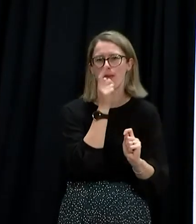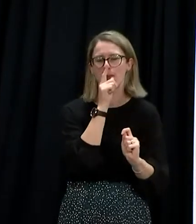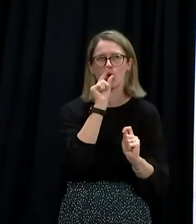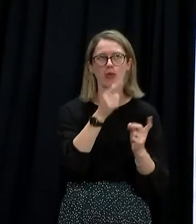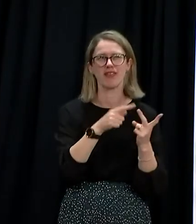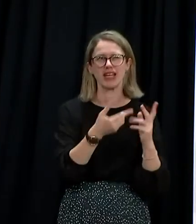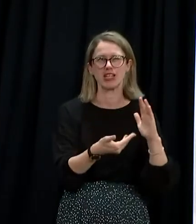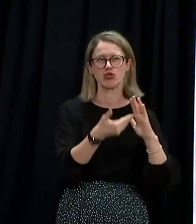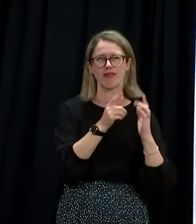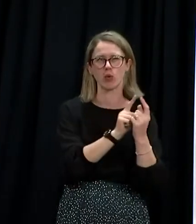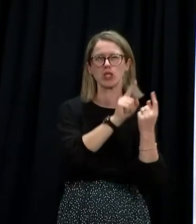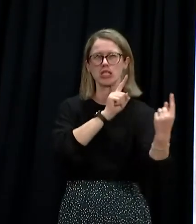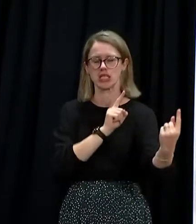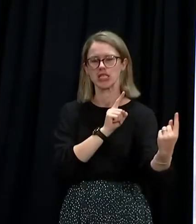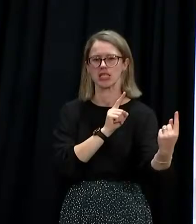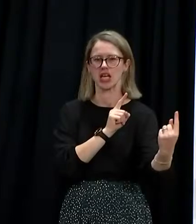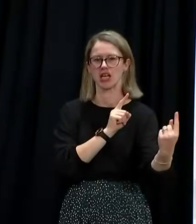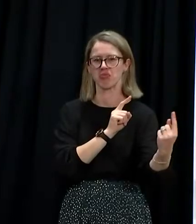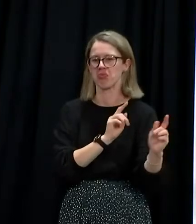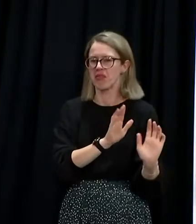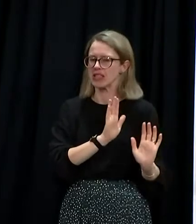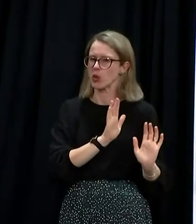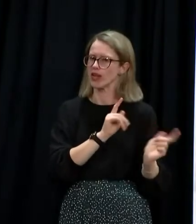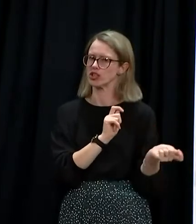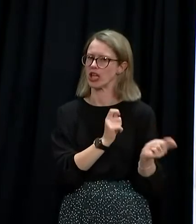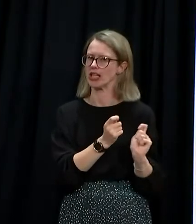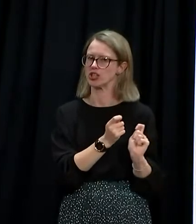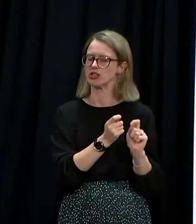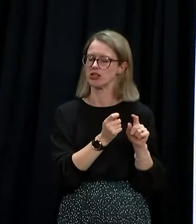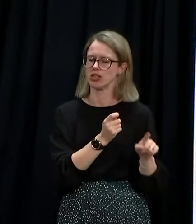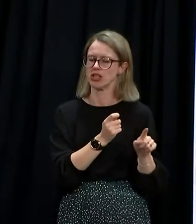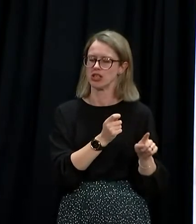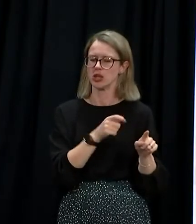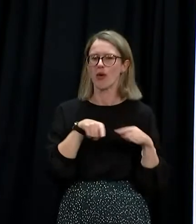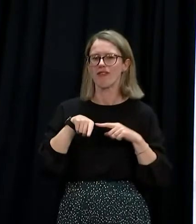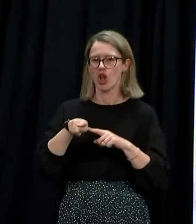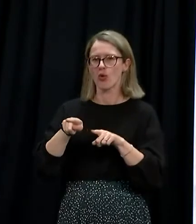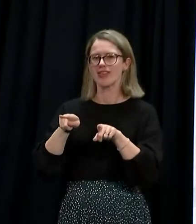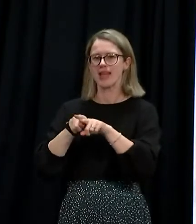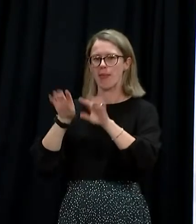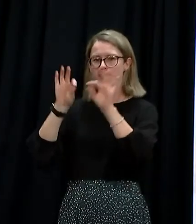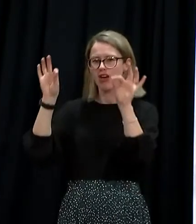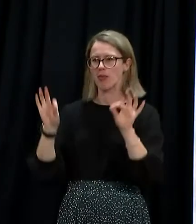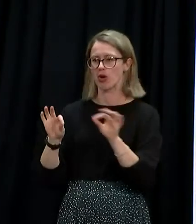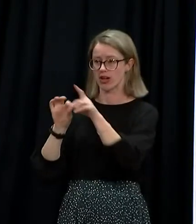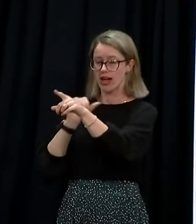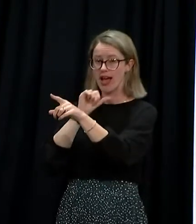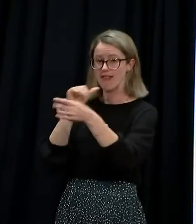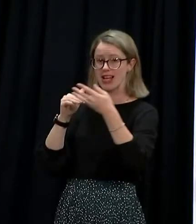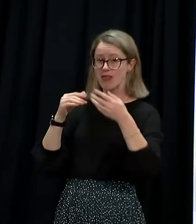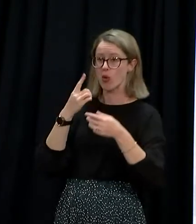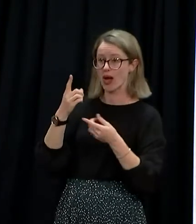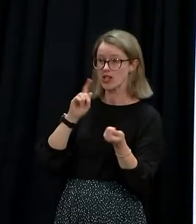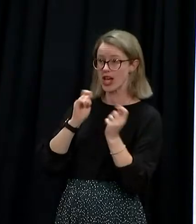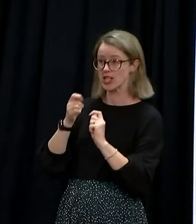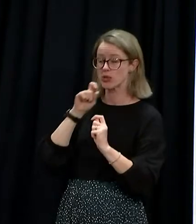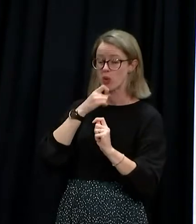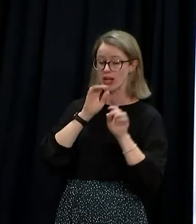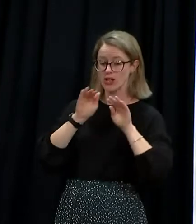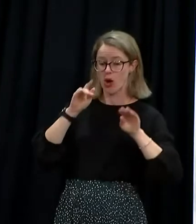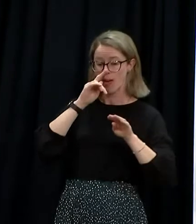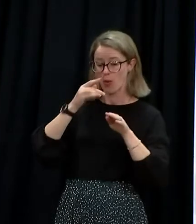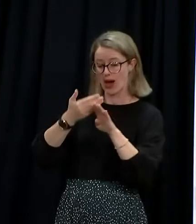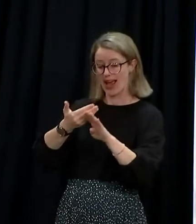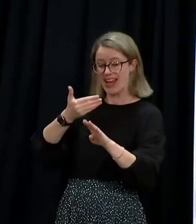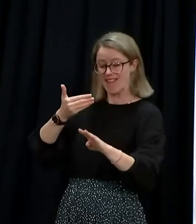extra distancing for some of our public facilities. So generally, we stick to those frameworks. If there is a change, you're going to have a big lead-in time to give